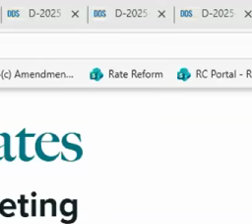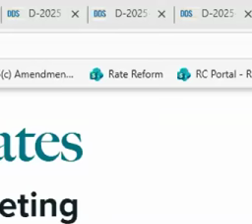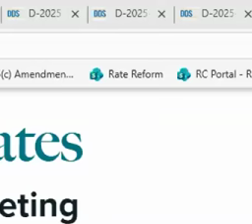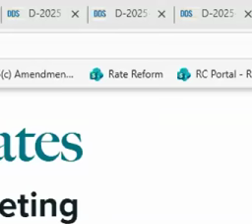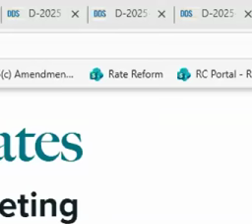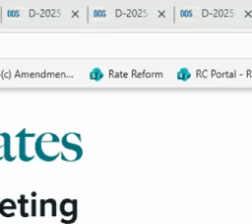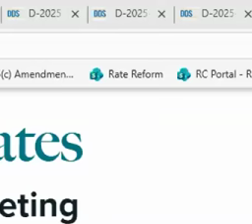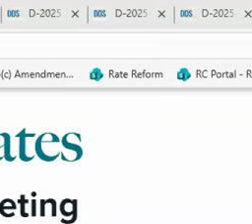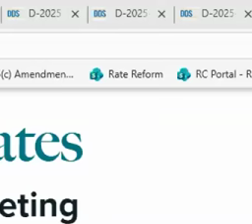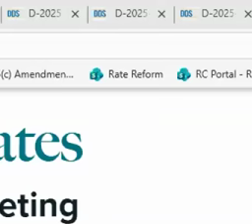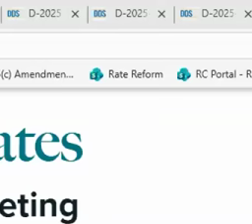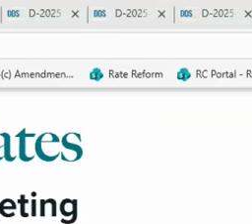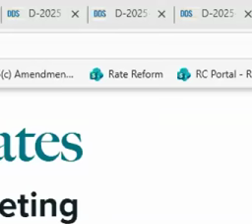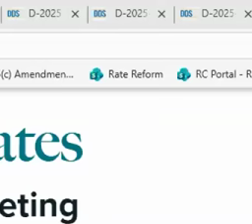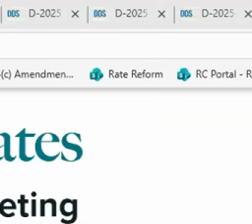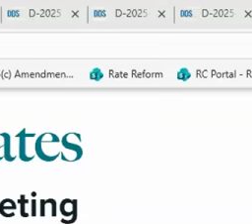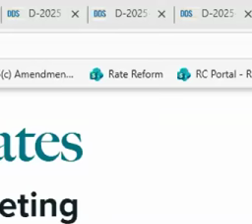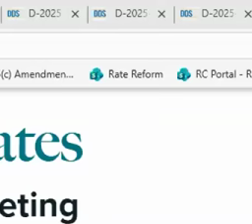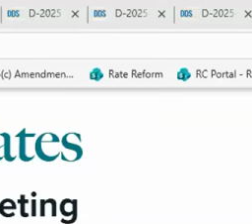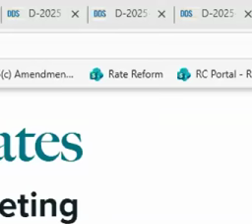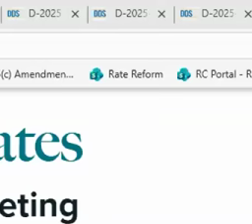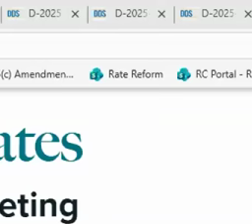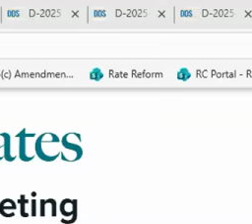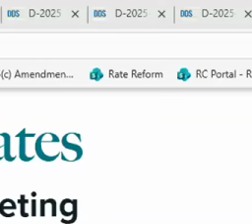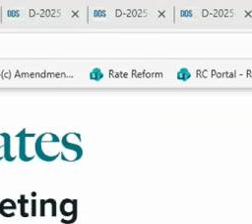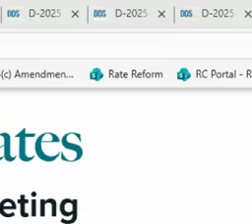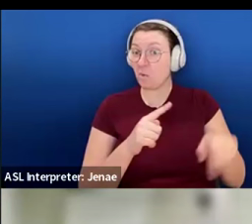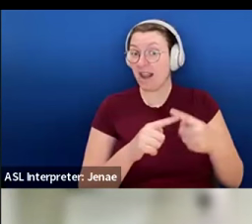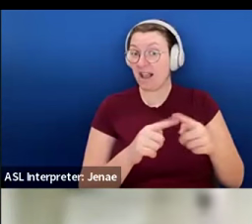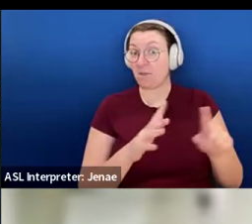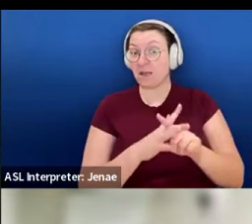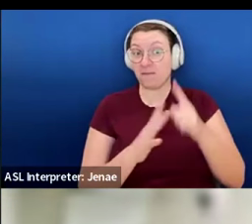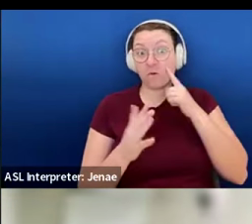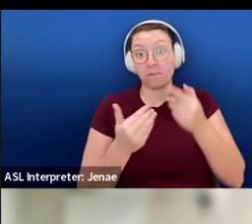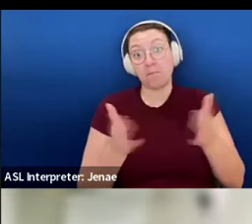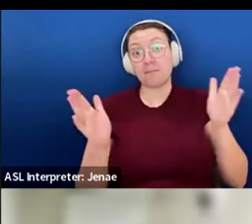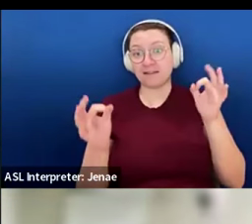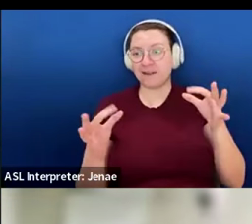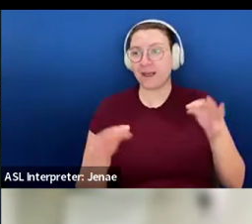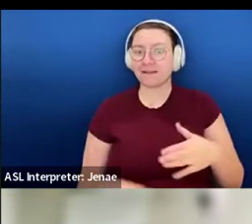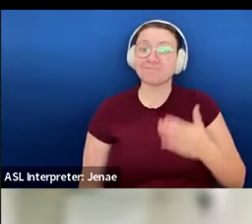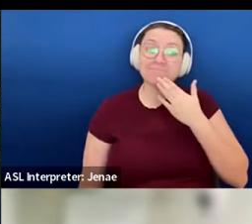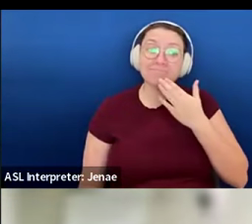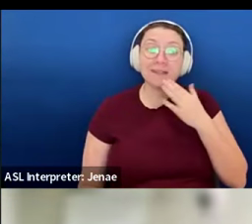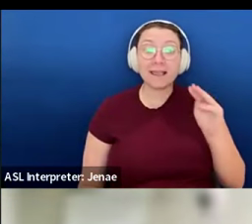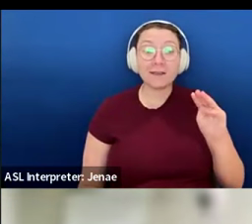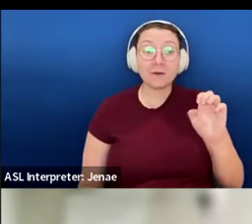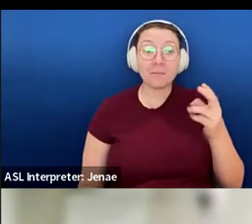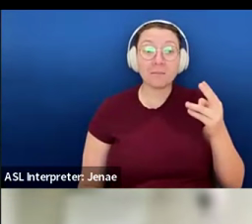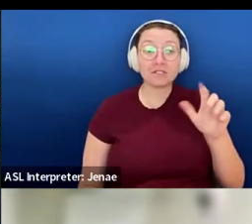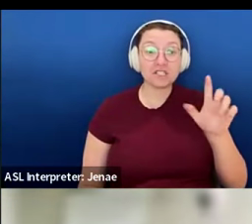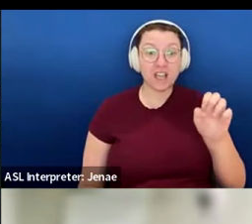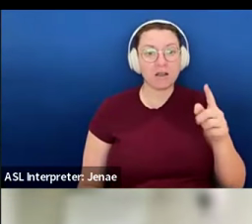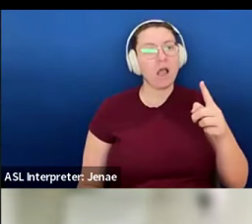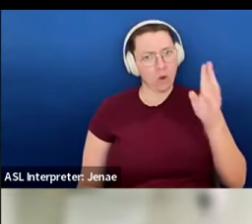So please think about attending these opportunities when they come up to give us public feedback. And thank you, Michelle. And you guys are going to keep hearing about this,